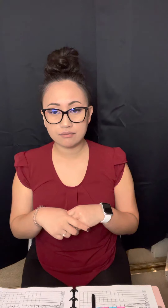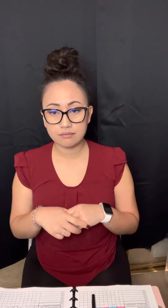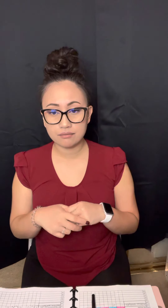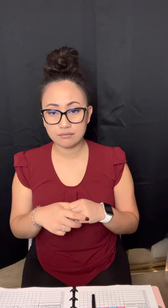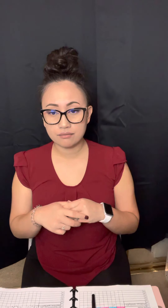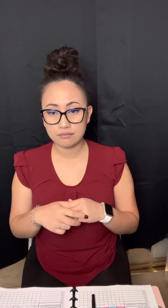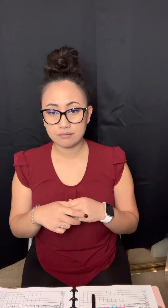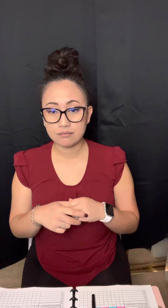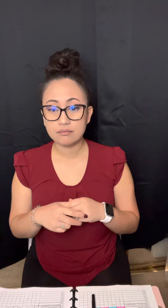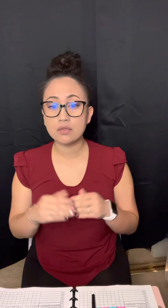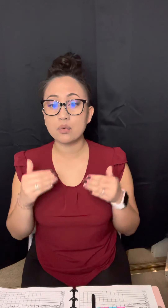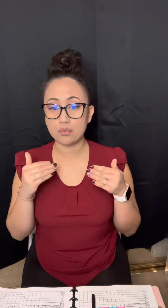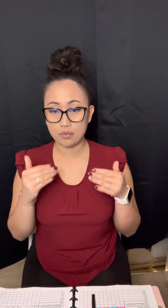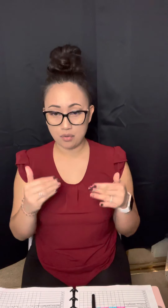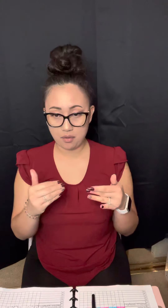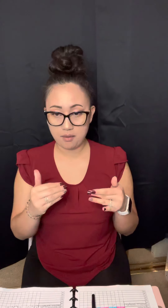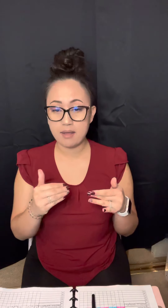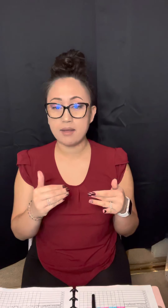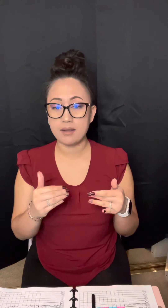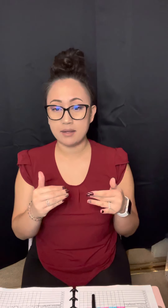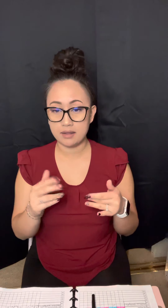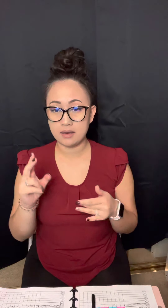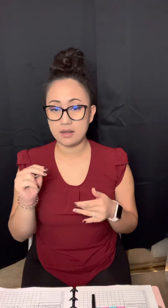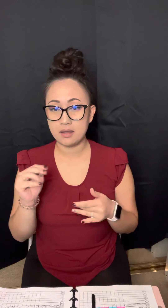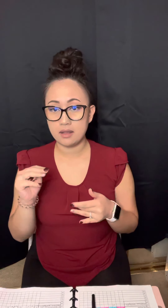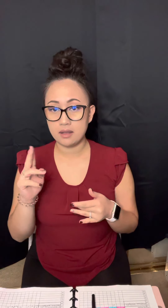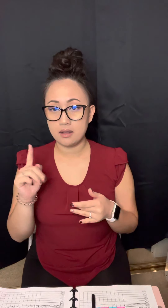Go ahead and unmute, Charlie, and you can tell me your date.